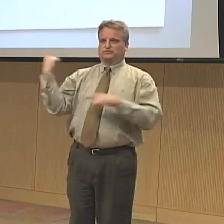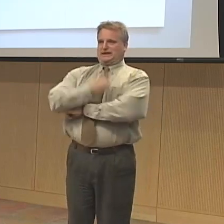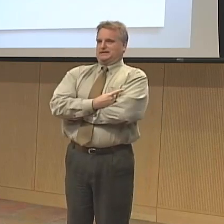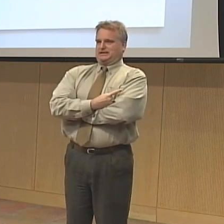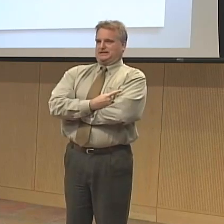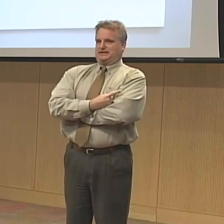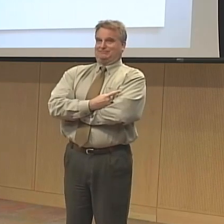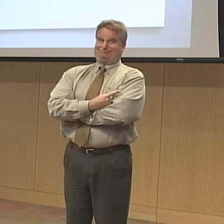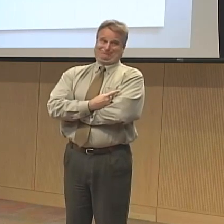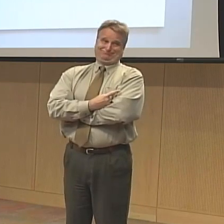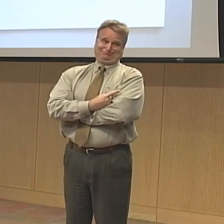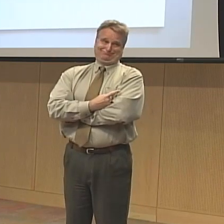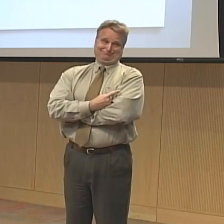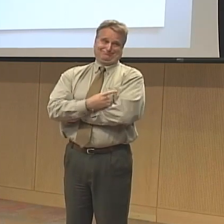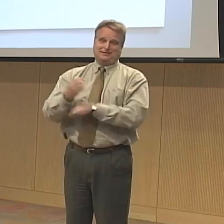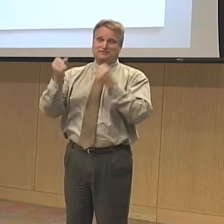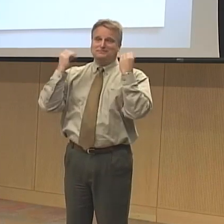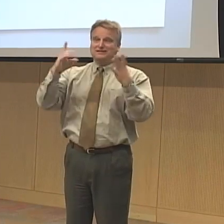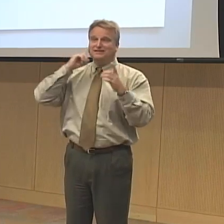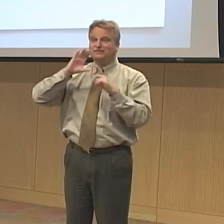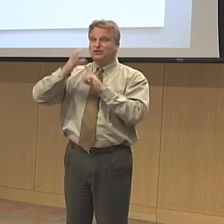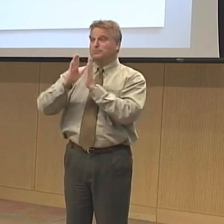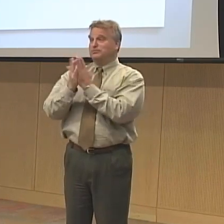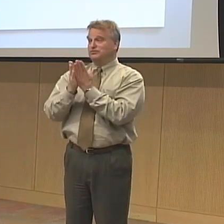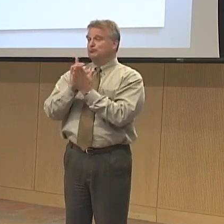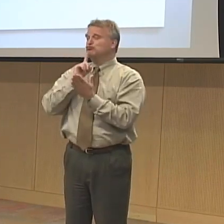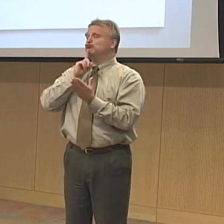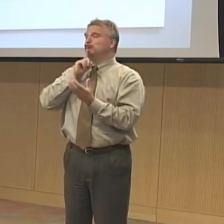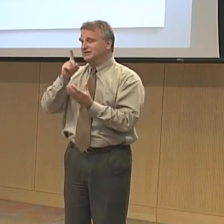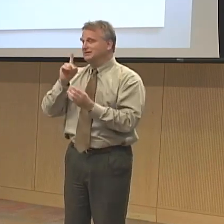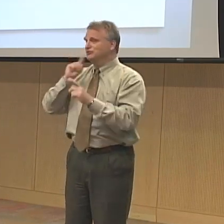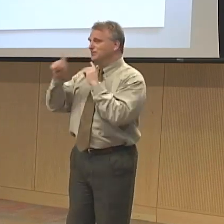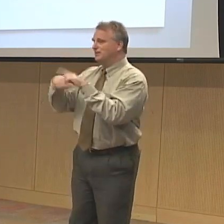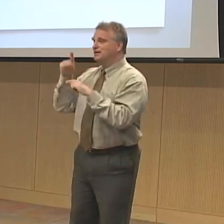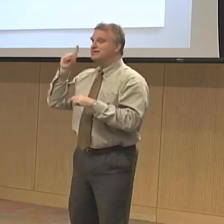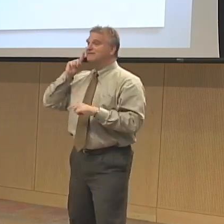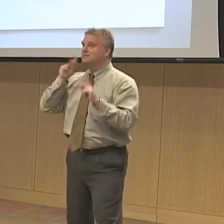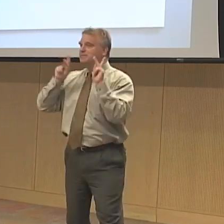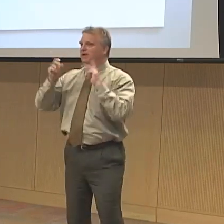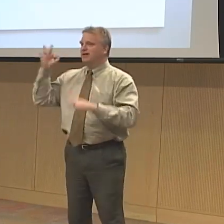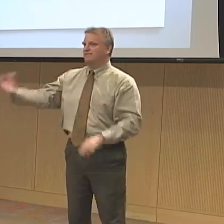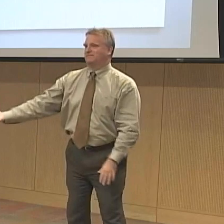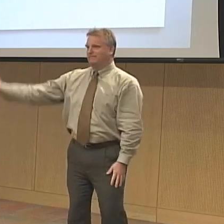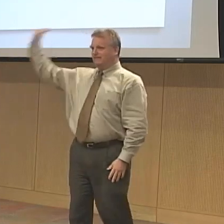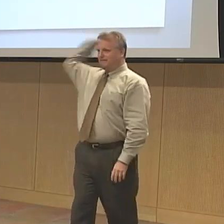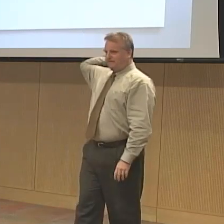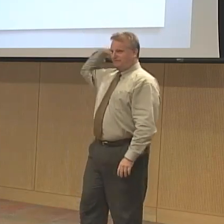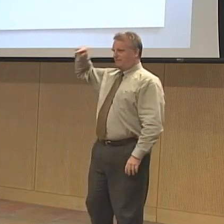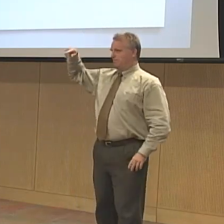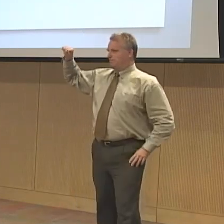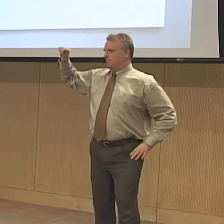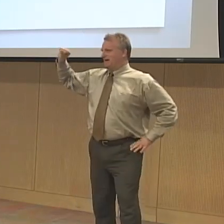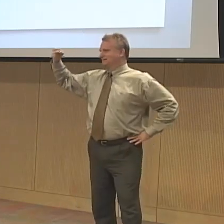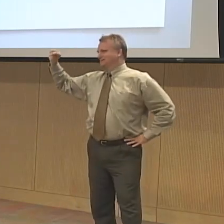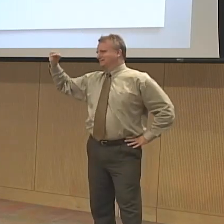People of contemporary times. Many deaf culture books talked about deaf people in the past.